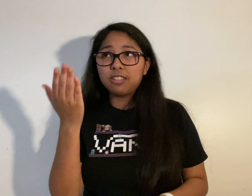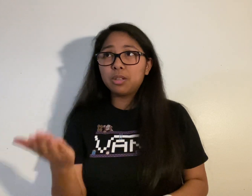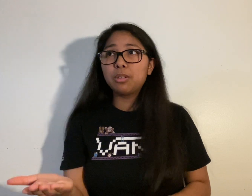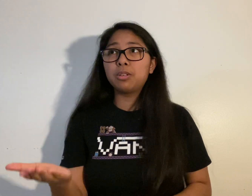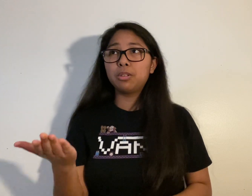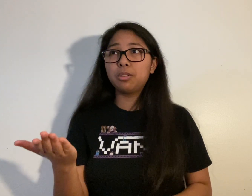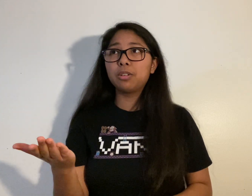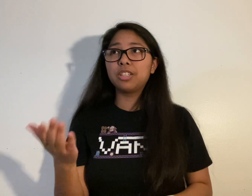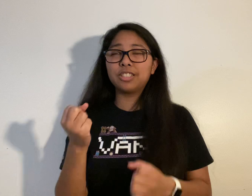fear.